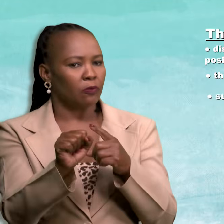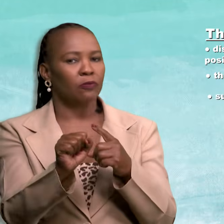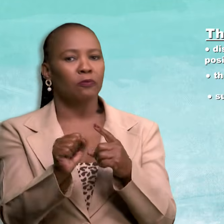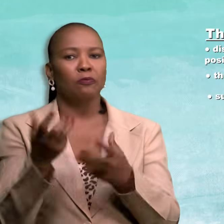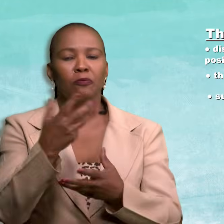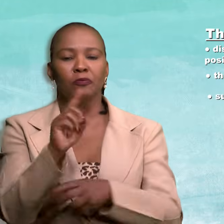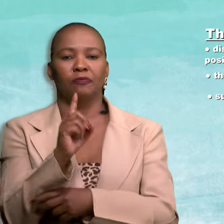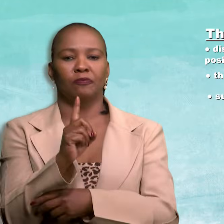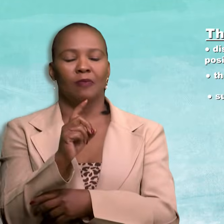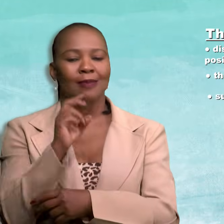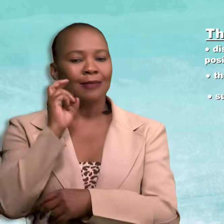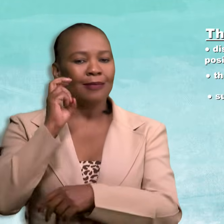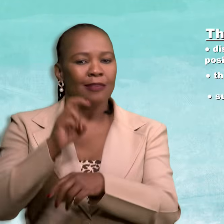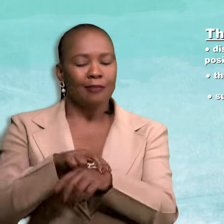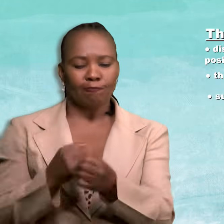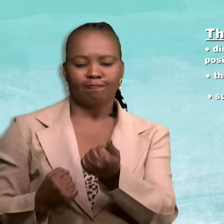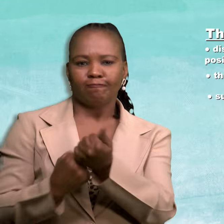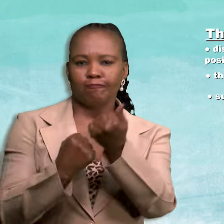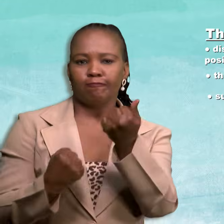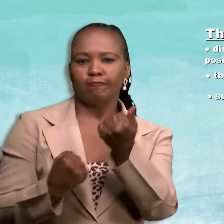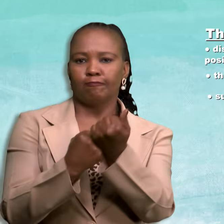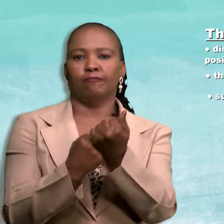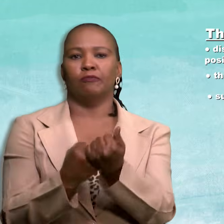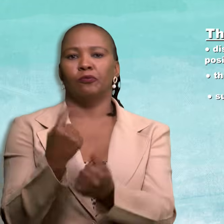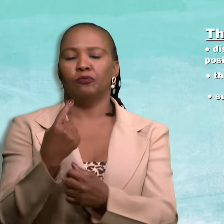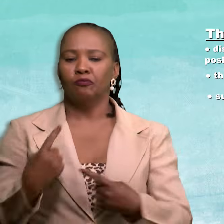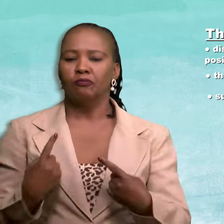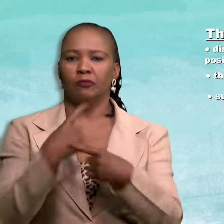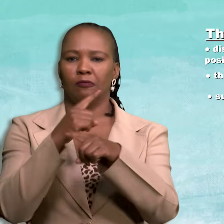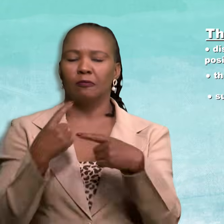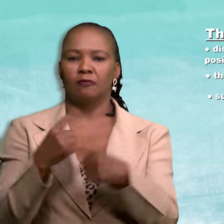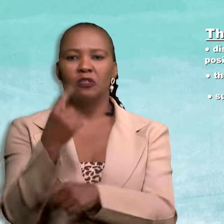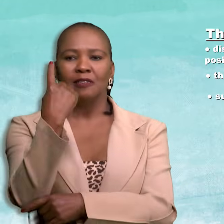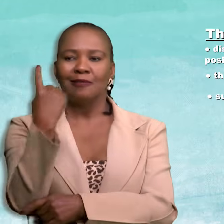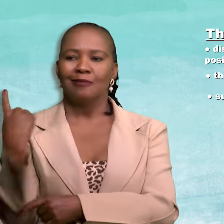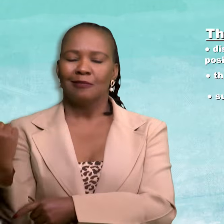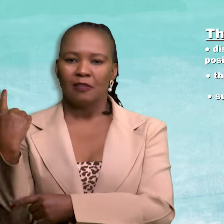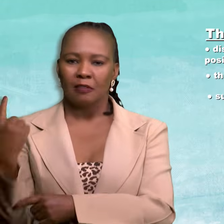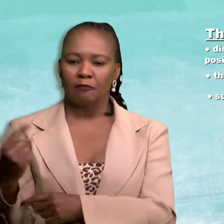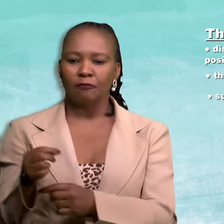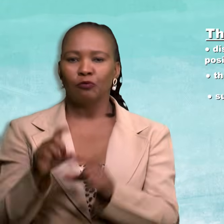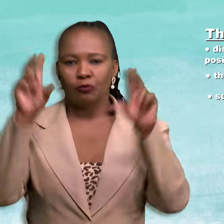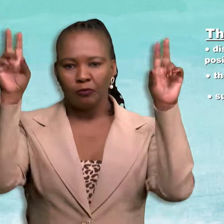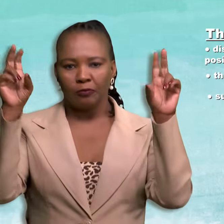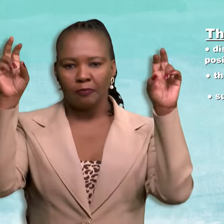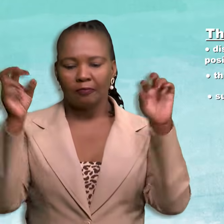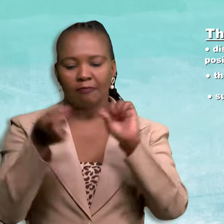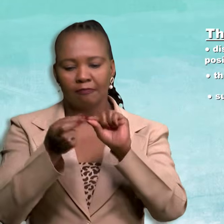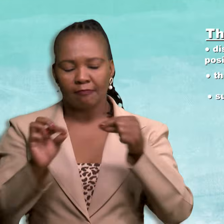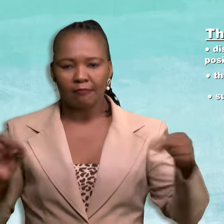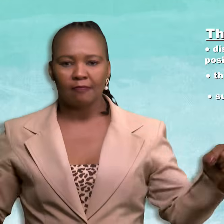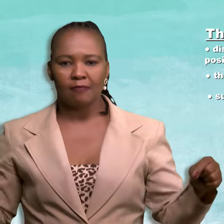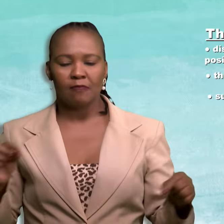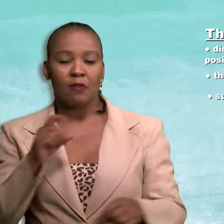Again, you need to provide supporting arguments for each of your topic sentences outlined in your plan